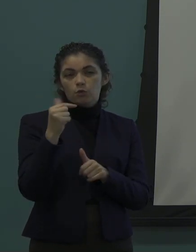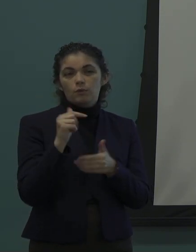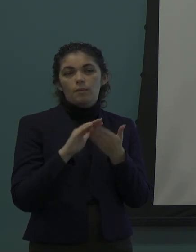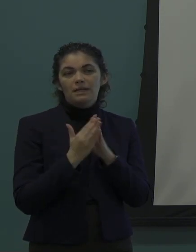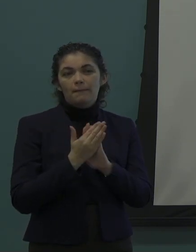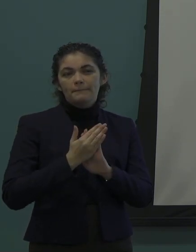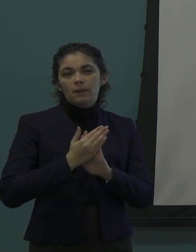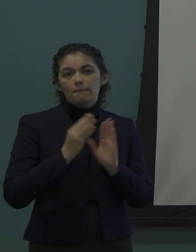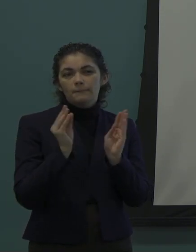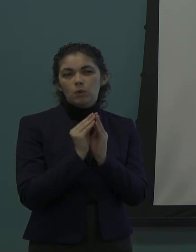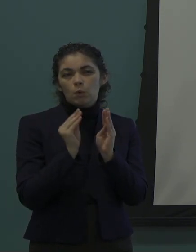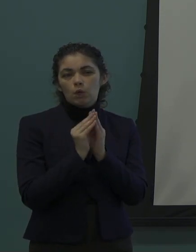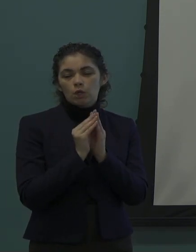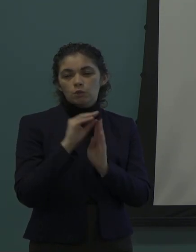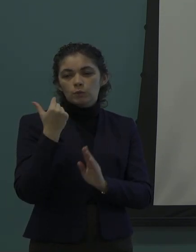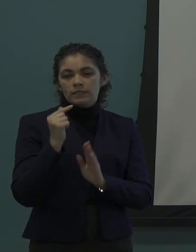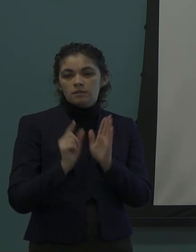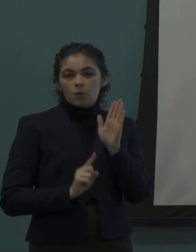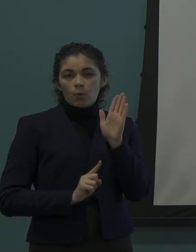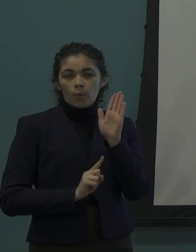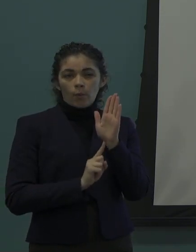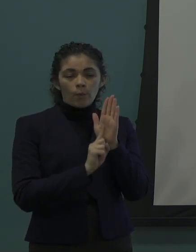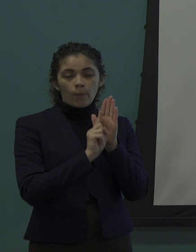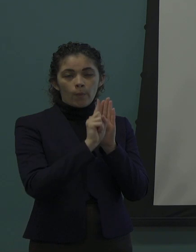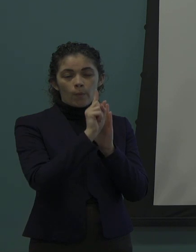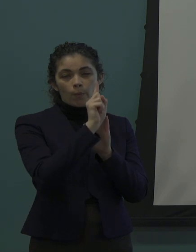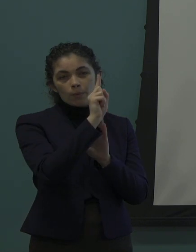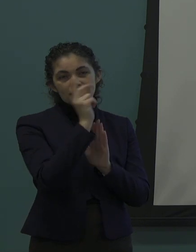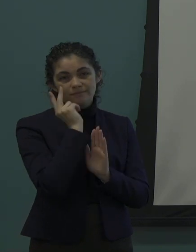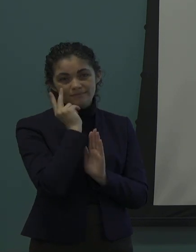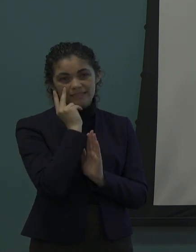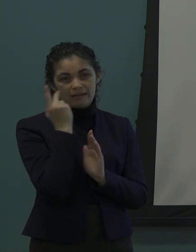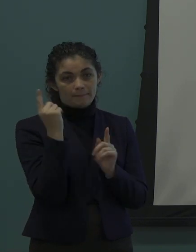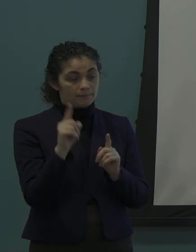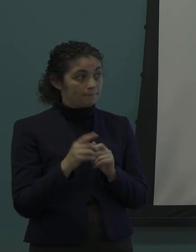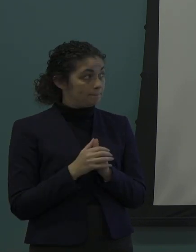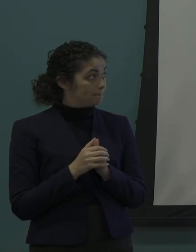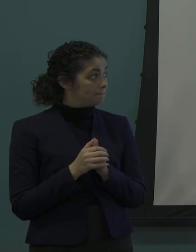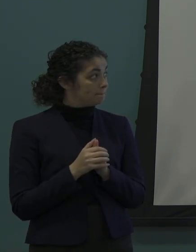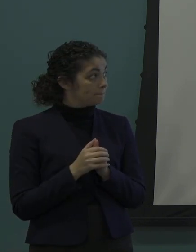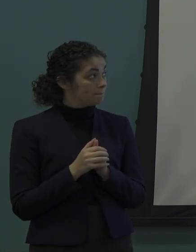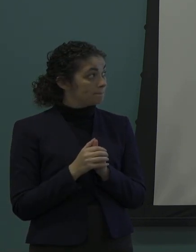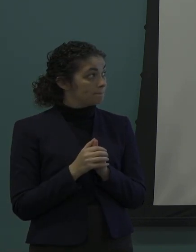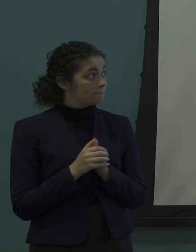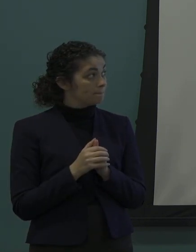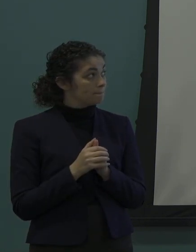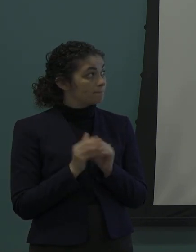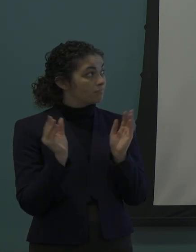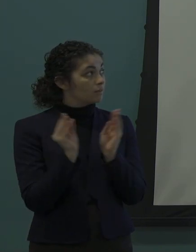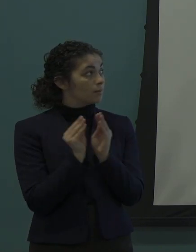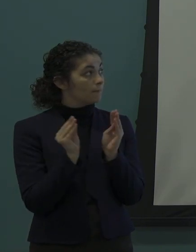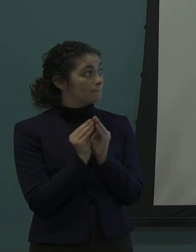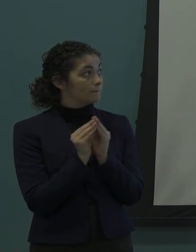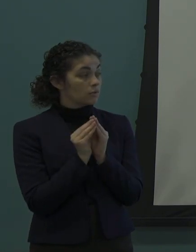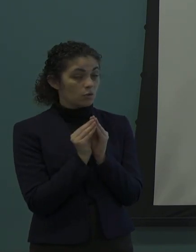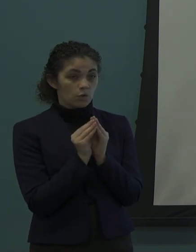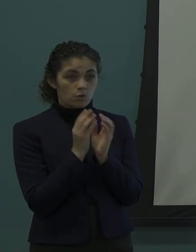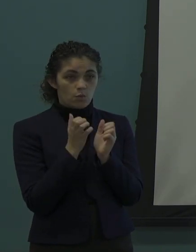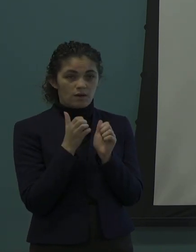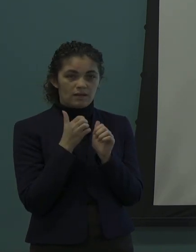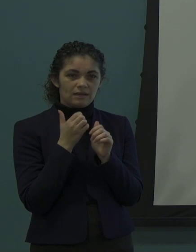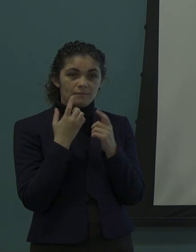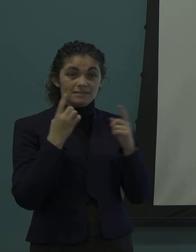darken. We will see higher frequencies of cases as time moves on. And so our goal is to get ahead of